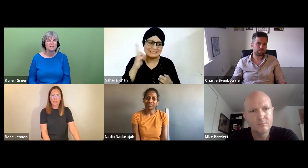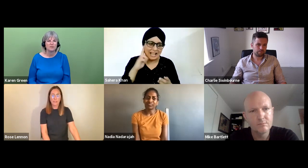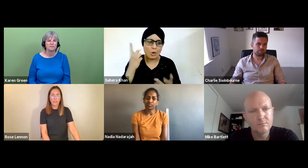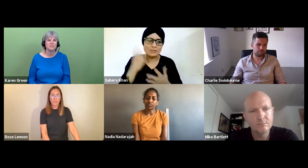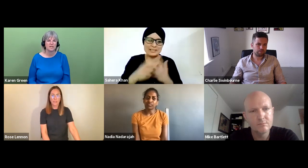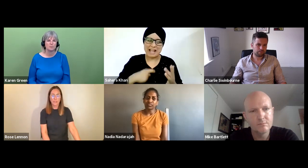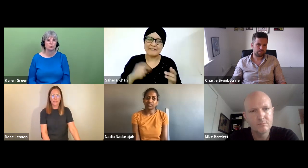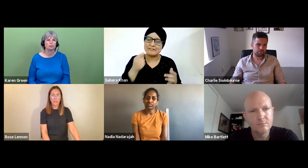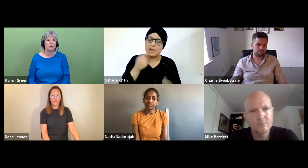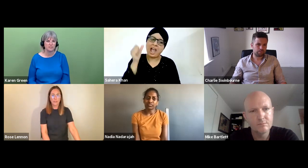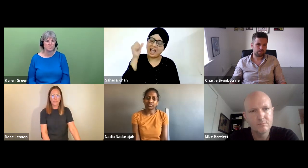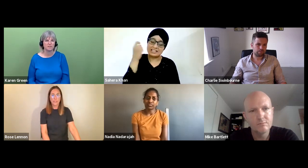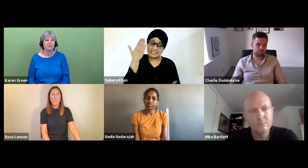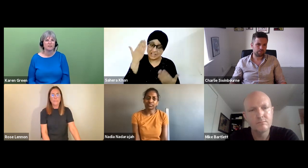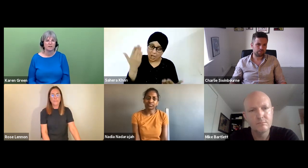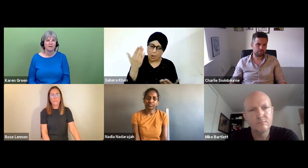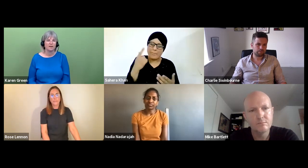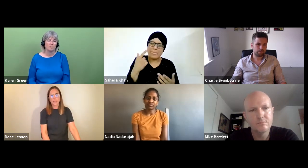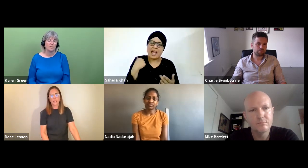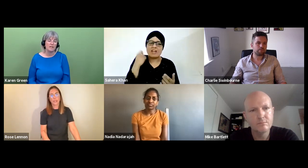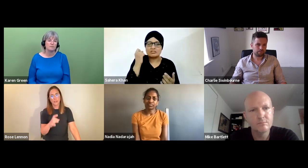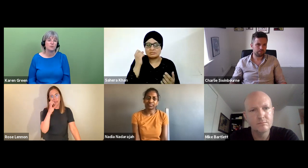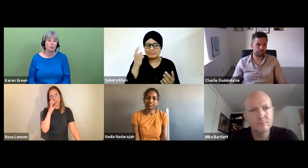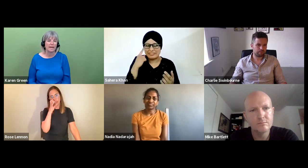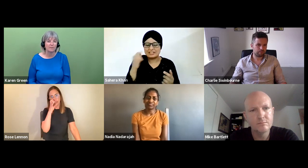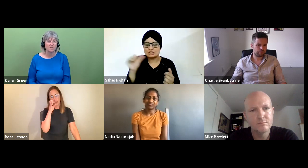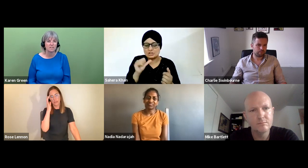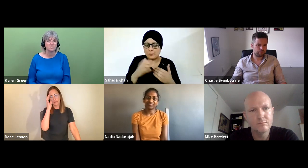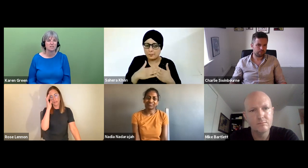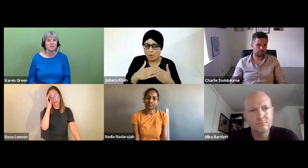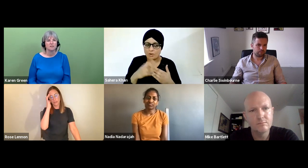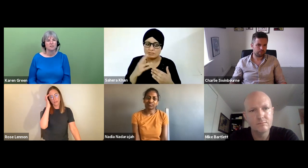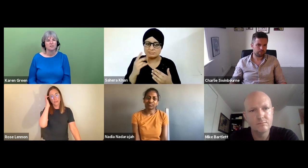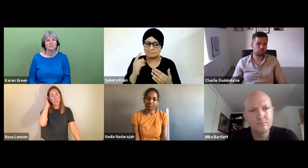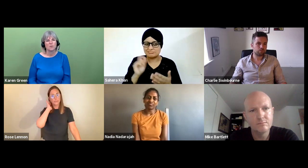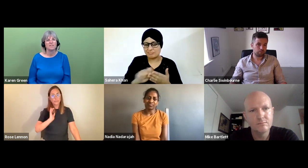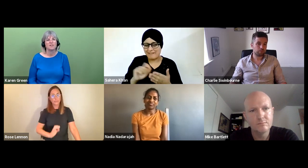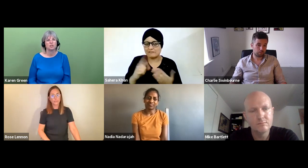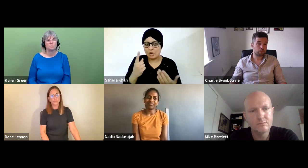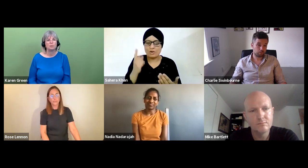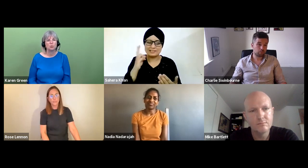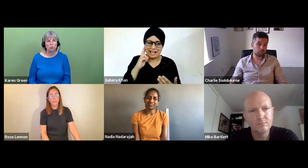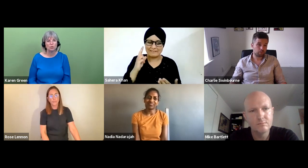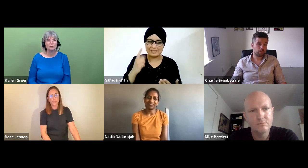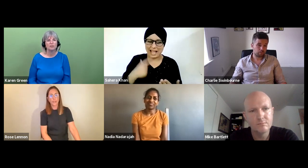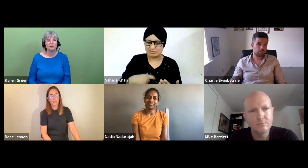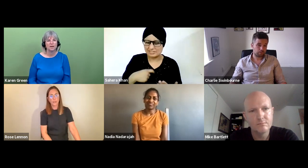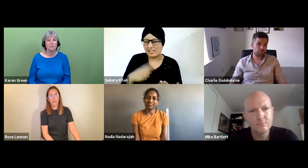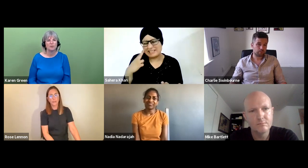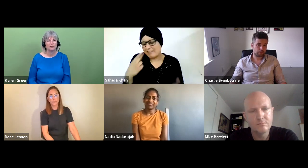and disabled writers, and even fewer characters. So I think there should be more